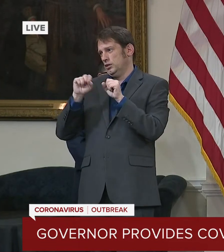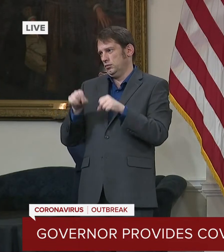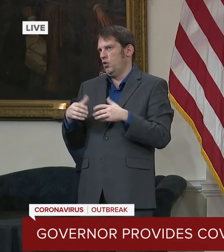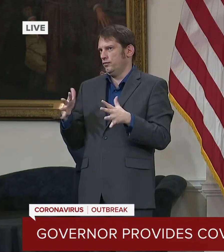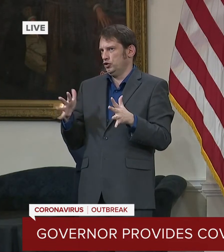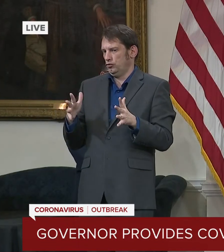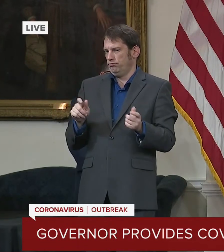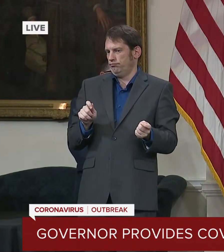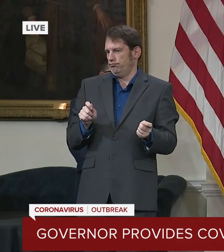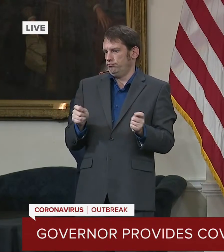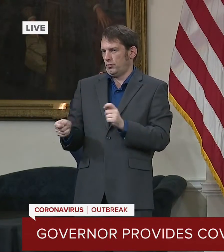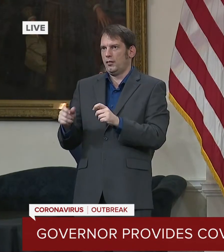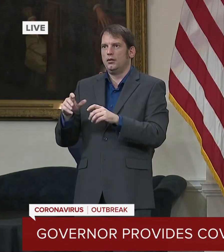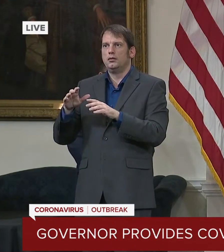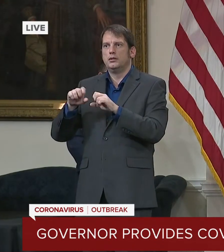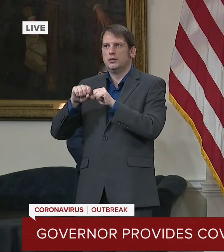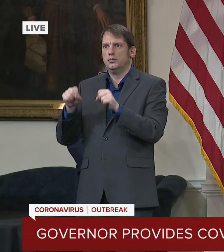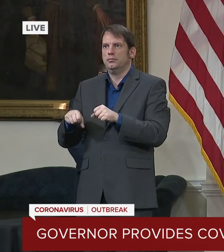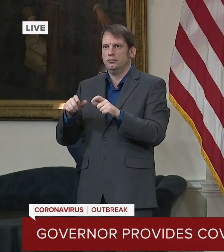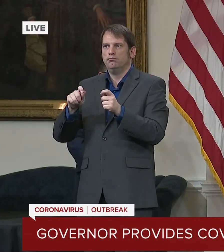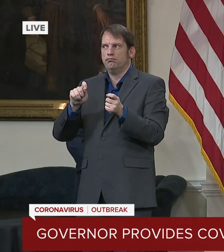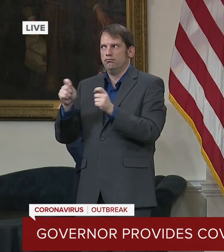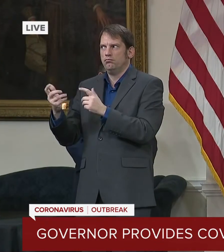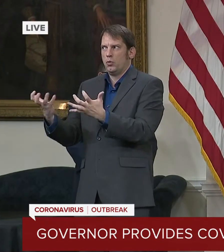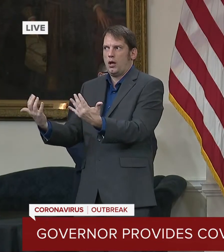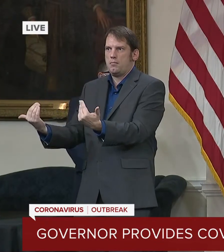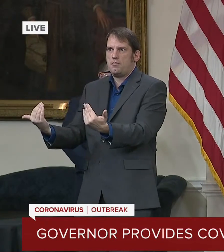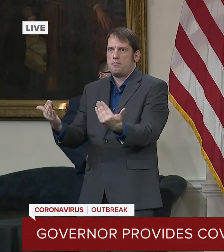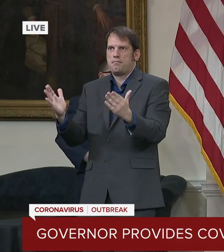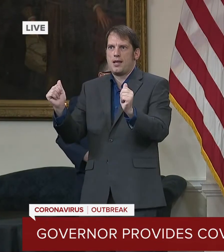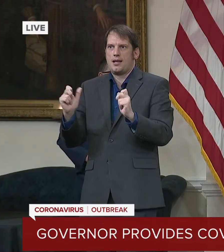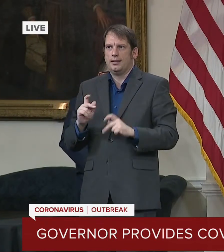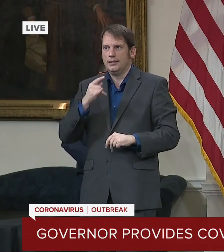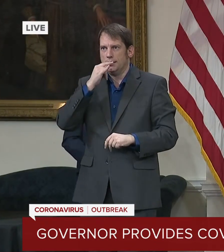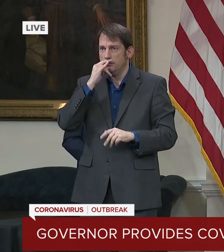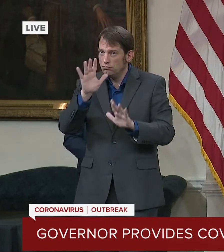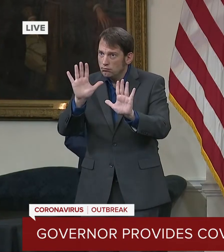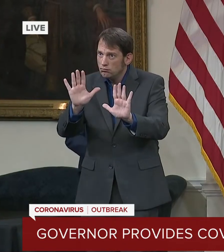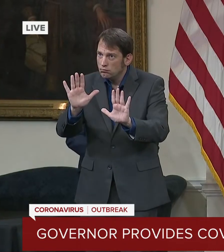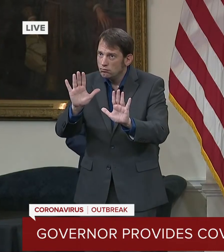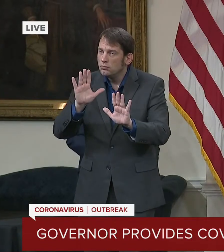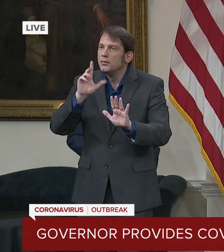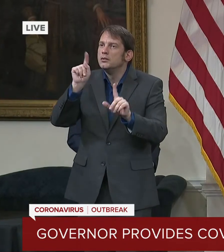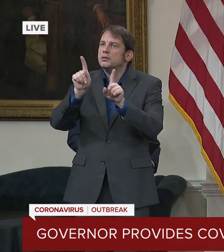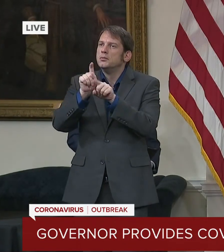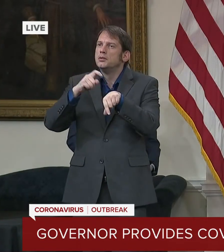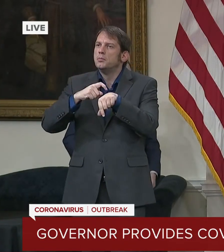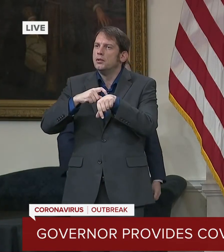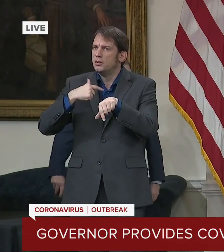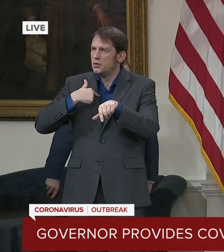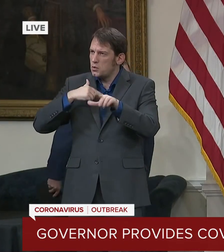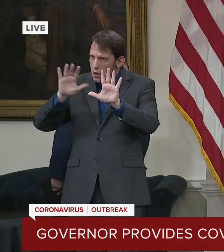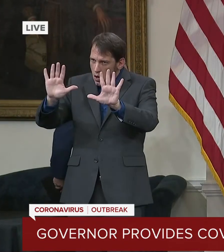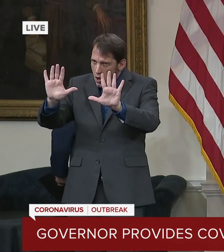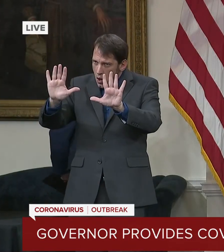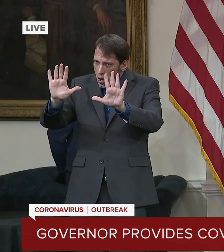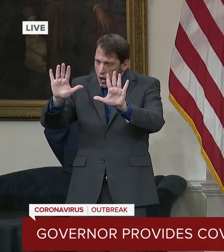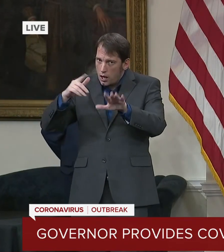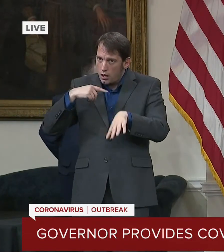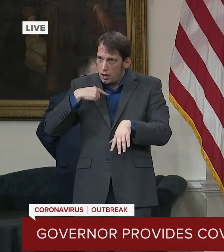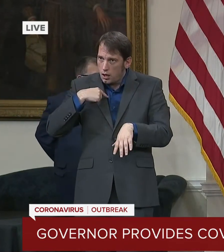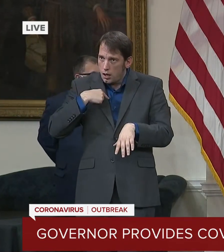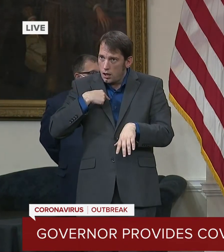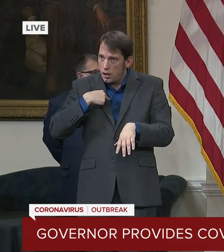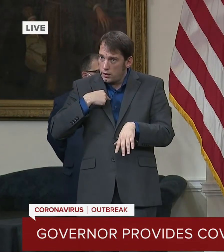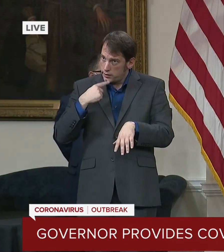great progress. But we also said, it's not contingent on waiting till every teacher gets vaccinated. The metrics are good.